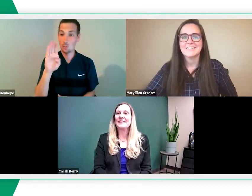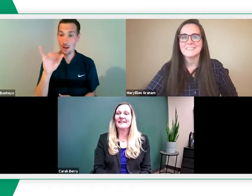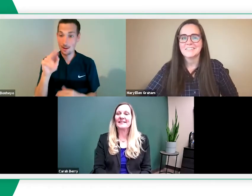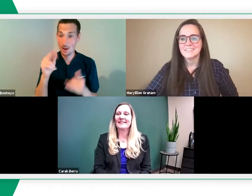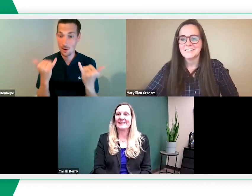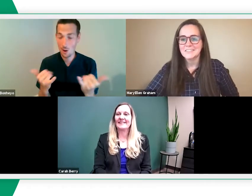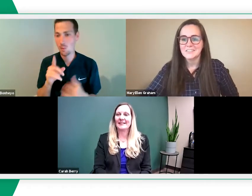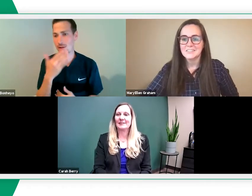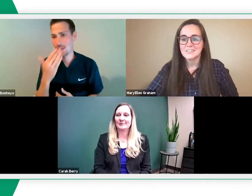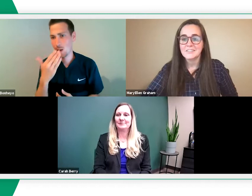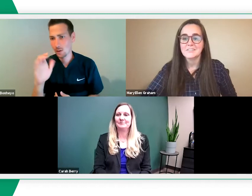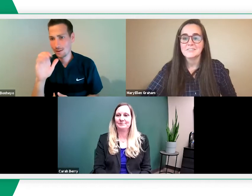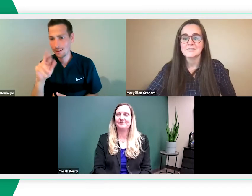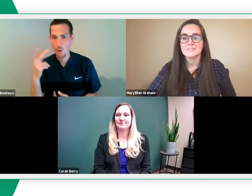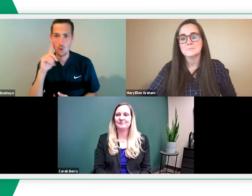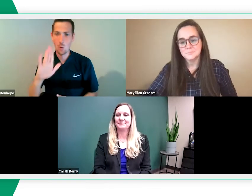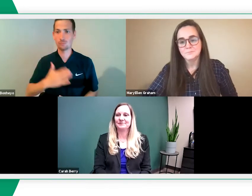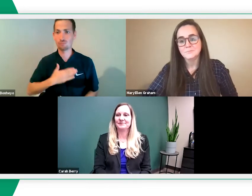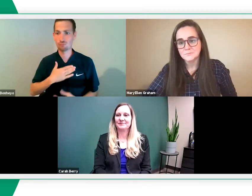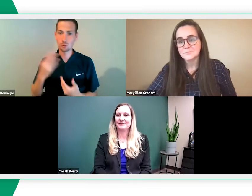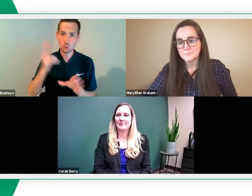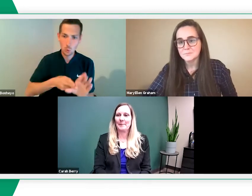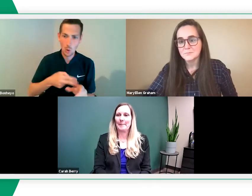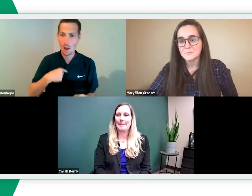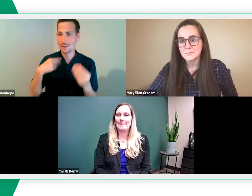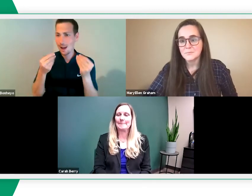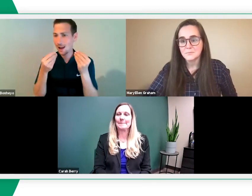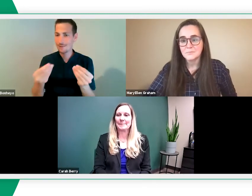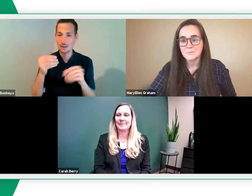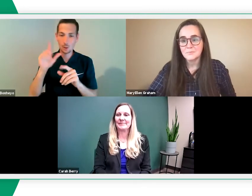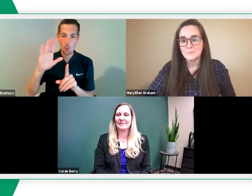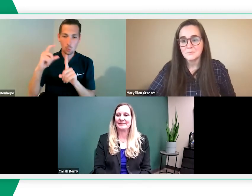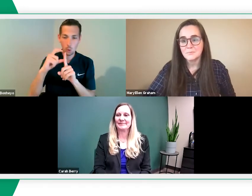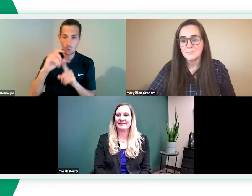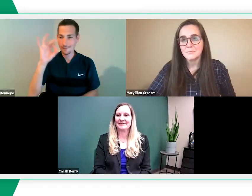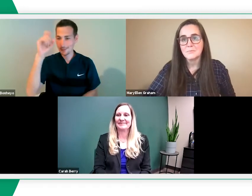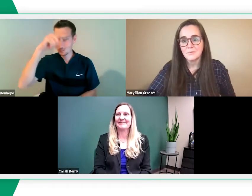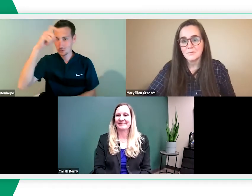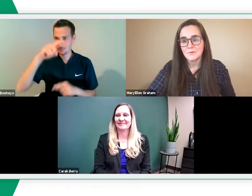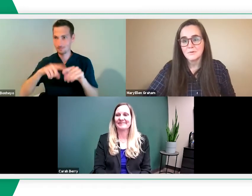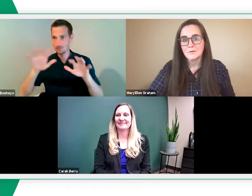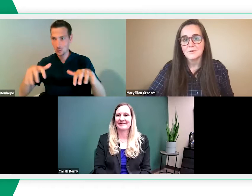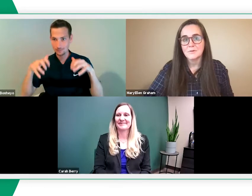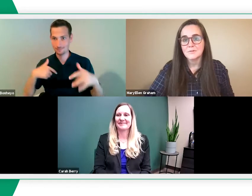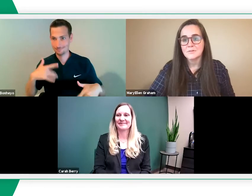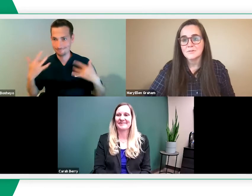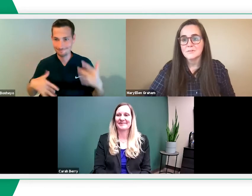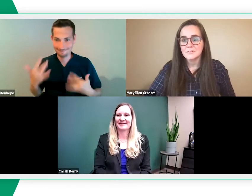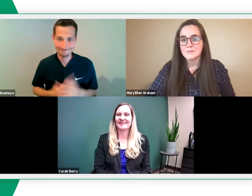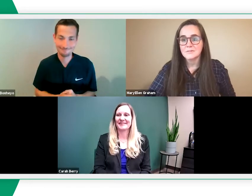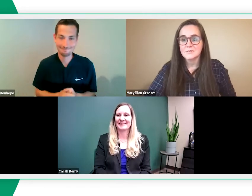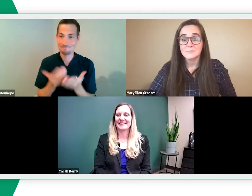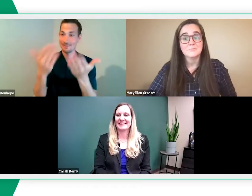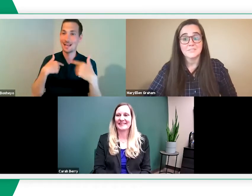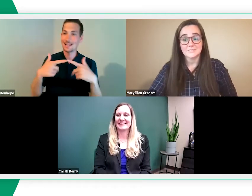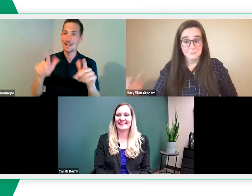So yeah, we'll go ahead and start the webinar now. Kara, thank you very much for joining us and giving us your words of wisdom